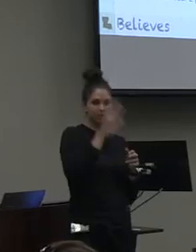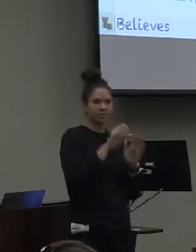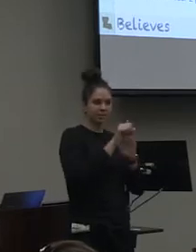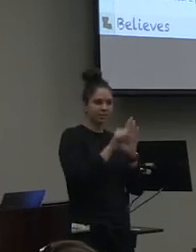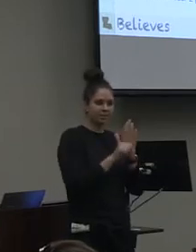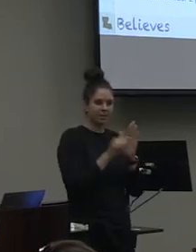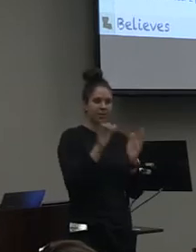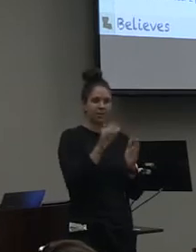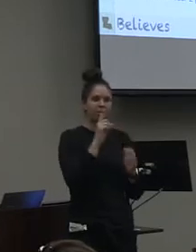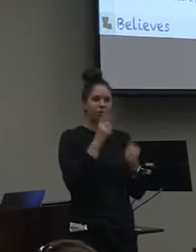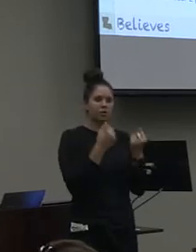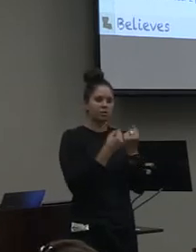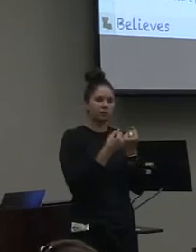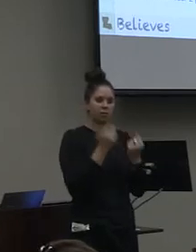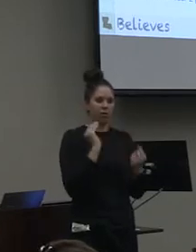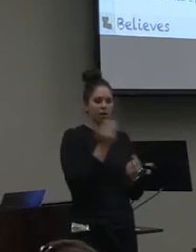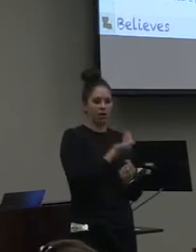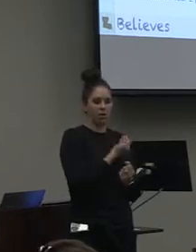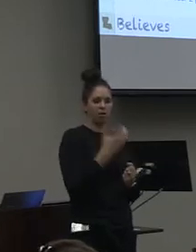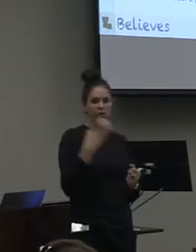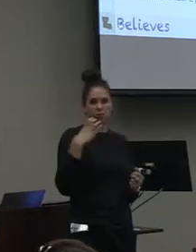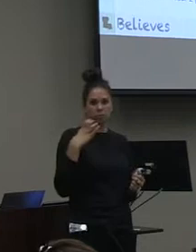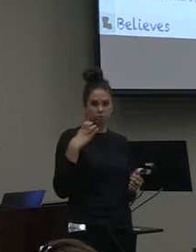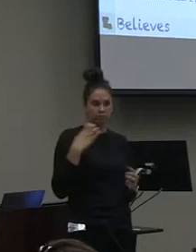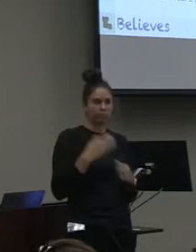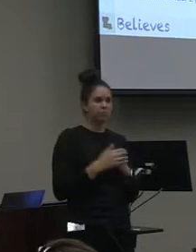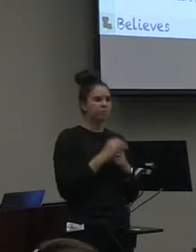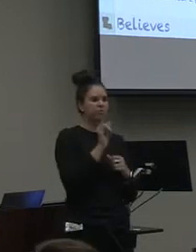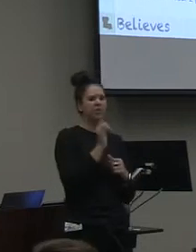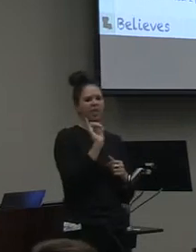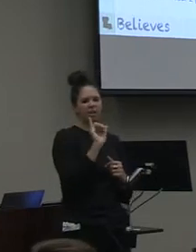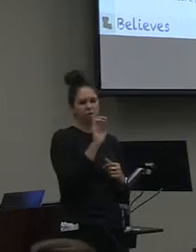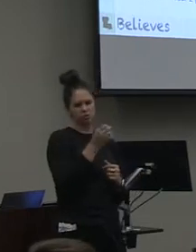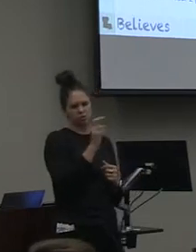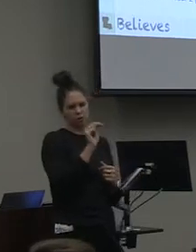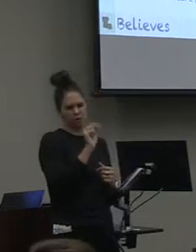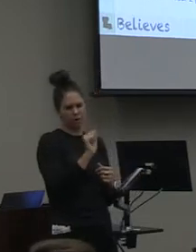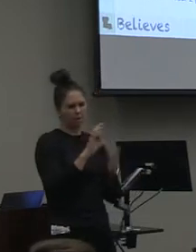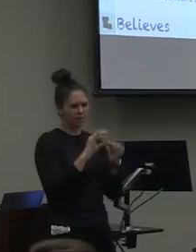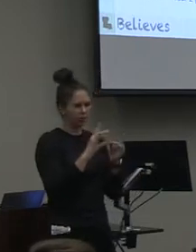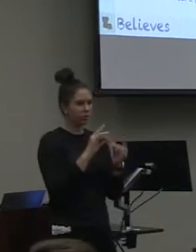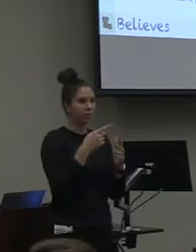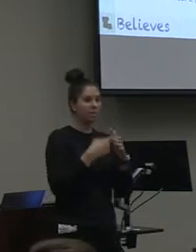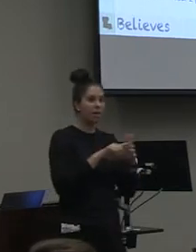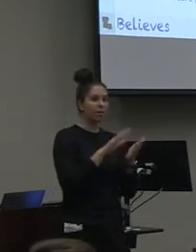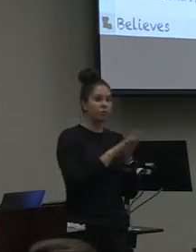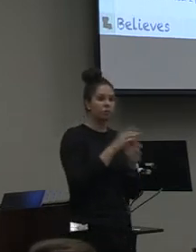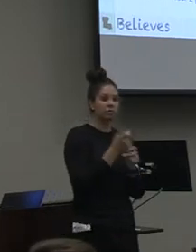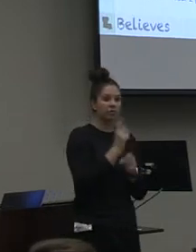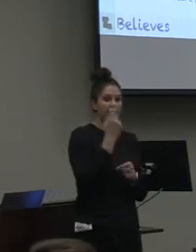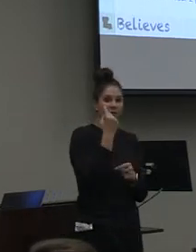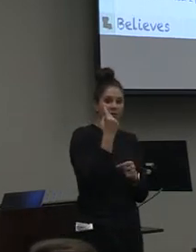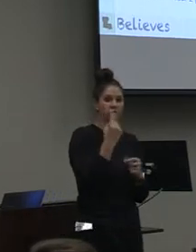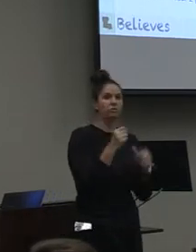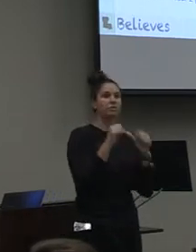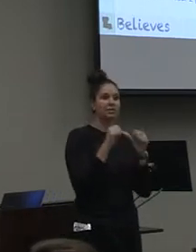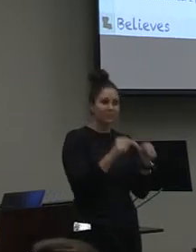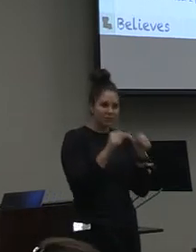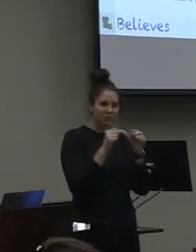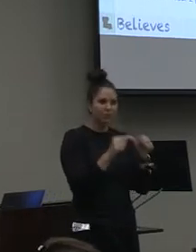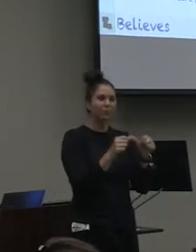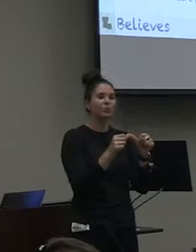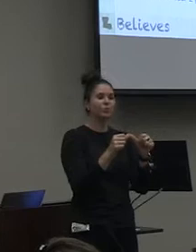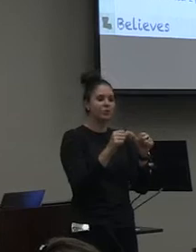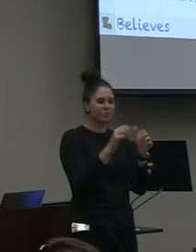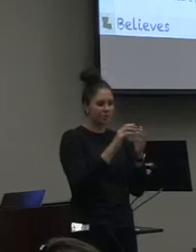state that are supporting our coaches. And then, as Jenna had mentioned before, our pilot schools from last year have continued